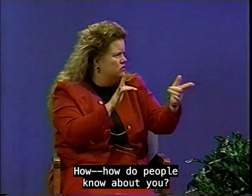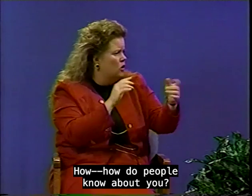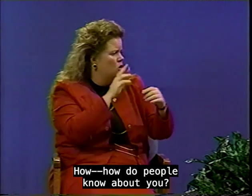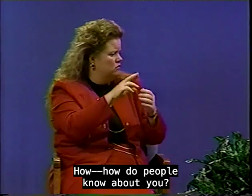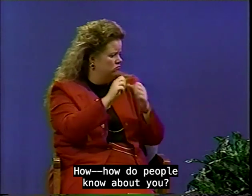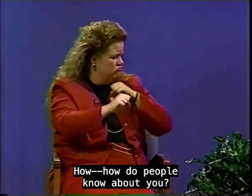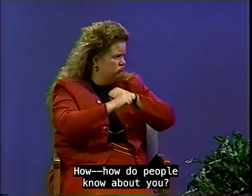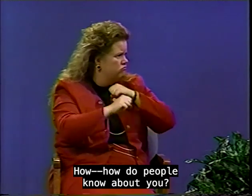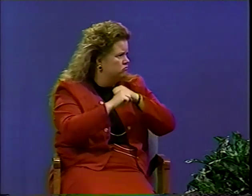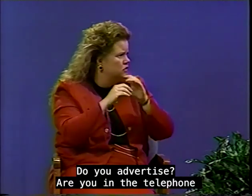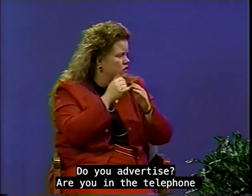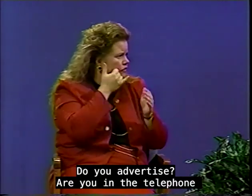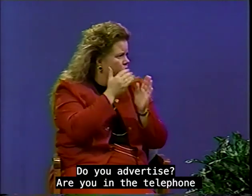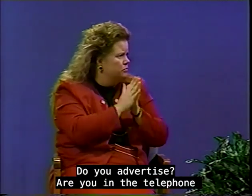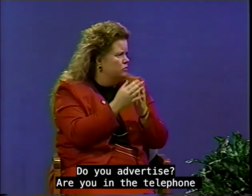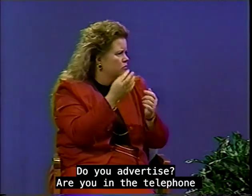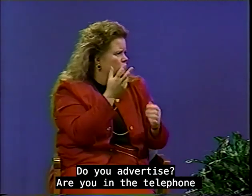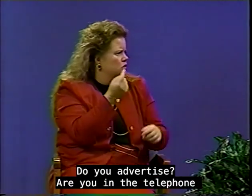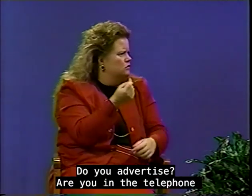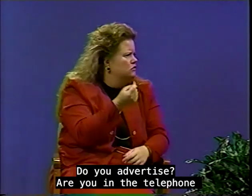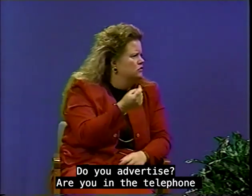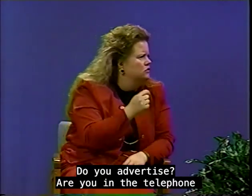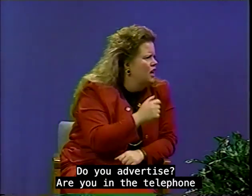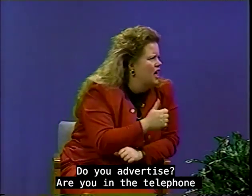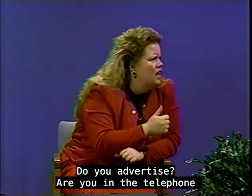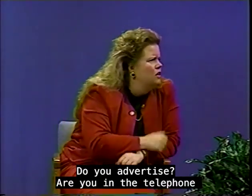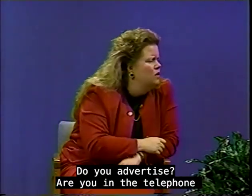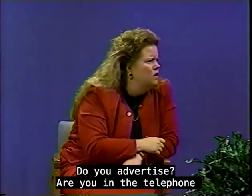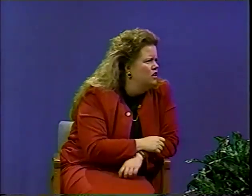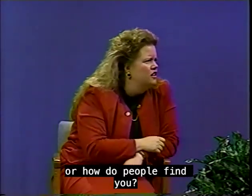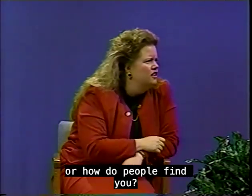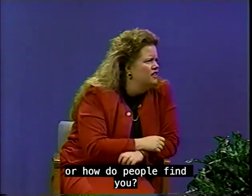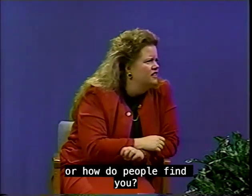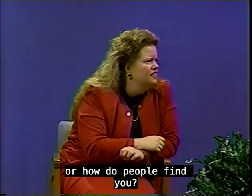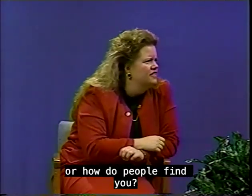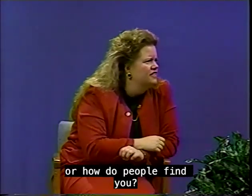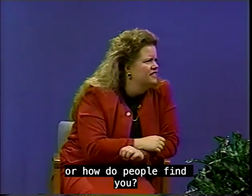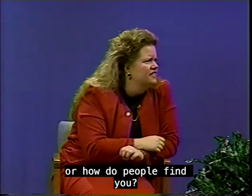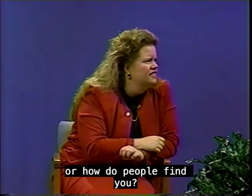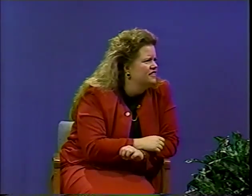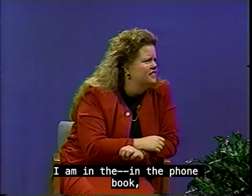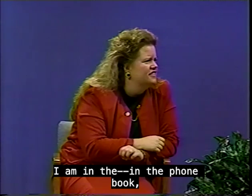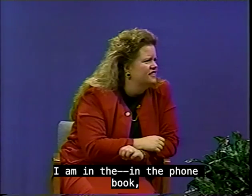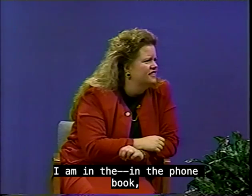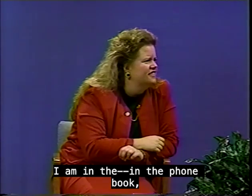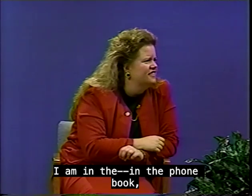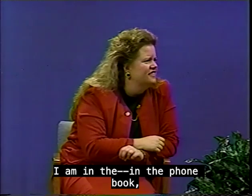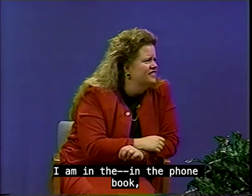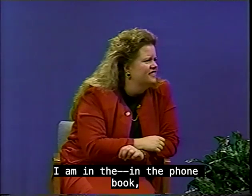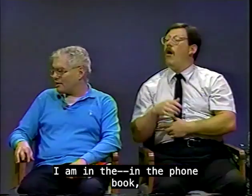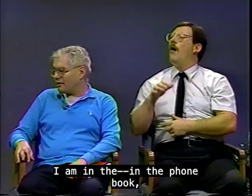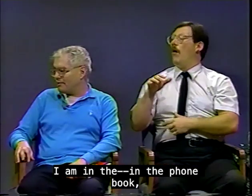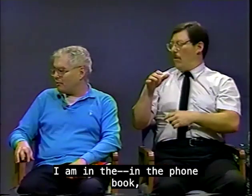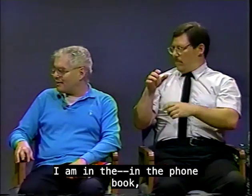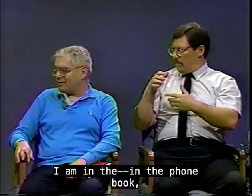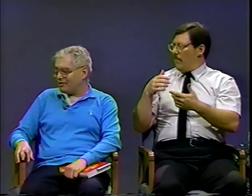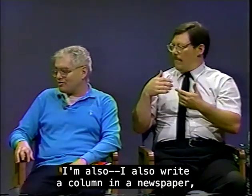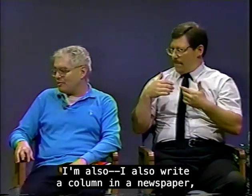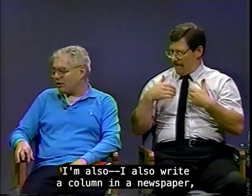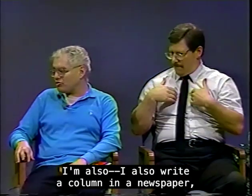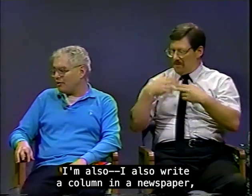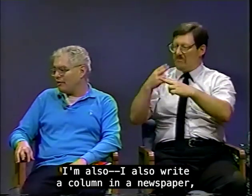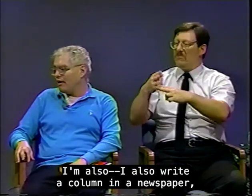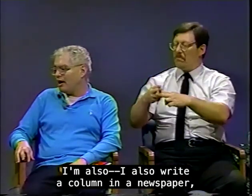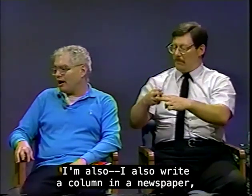How do people know about you? Do you advertise? Are you in the telephone book, or how do people find you? I am in the phone book, in the white